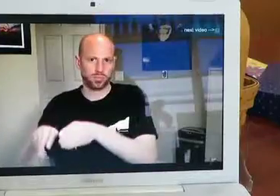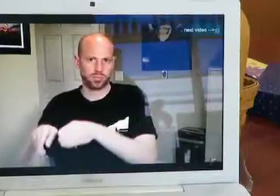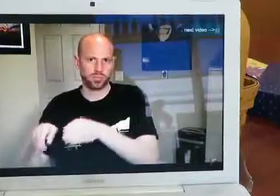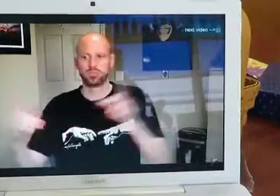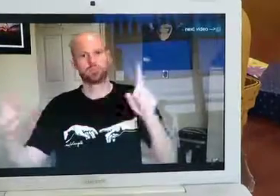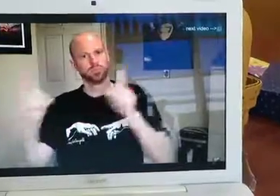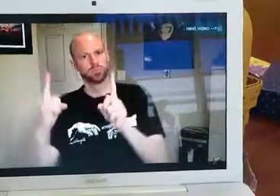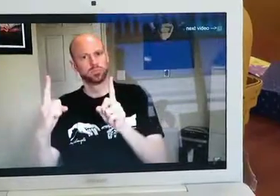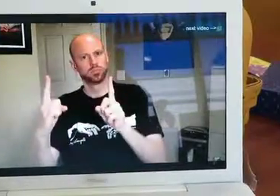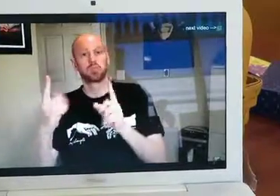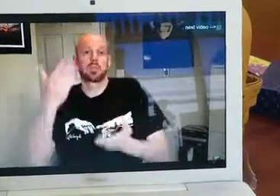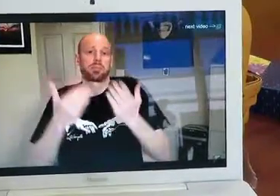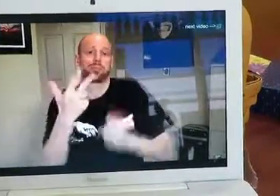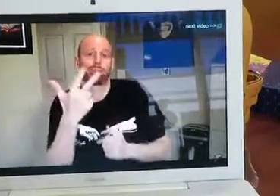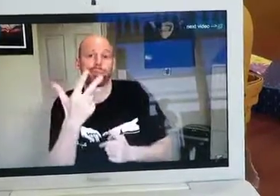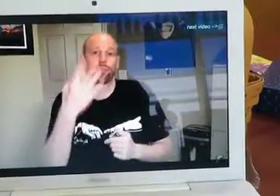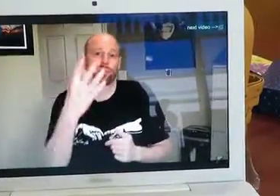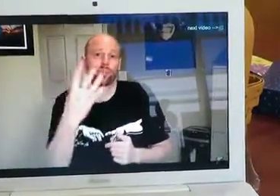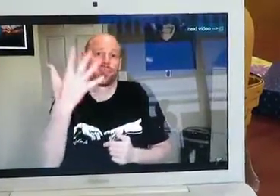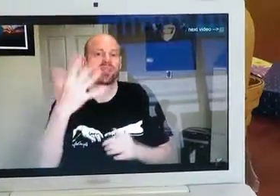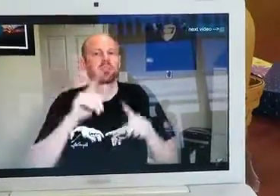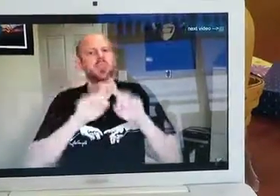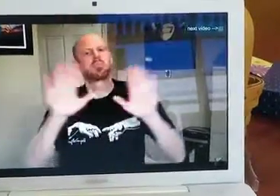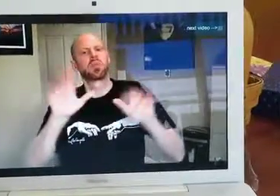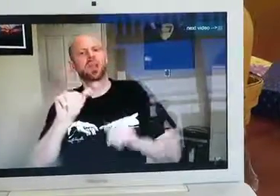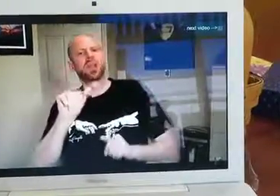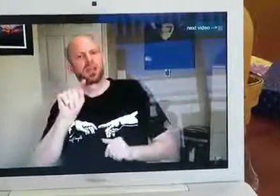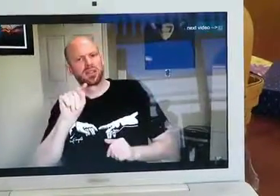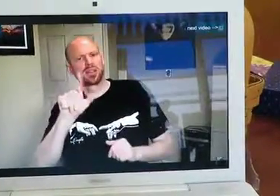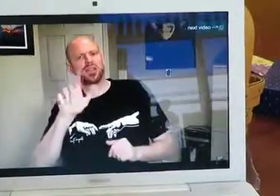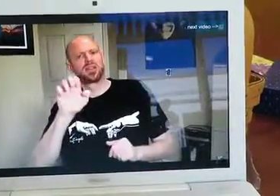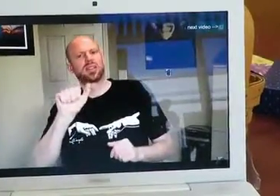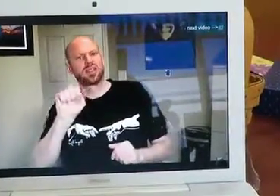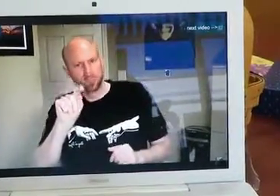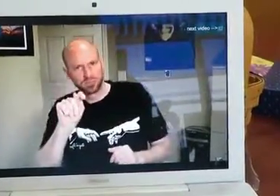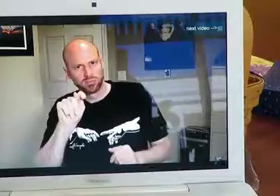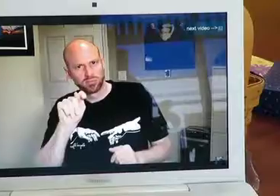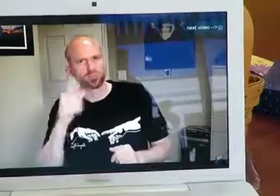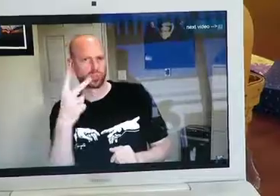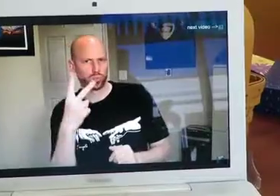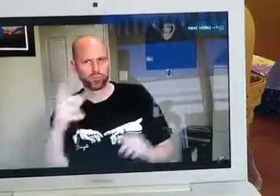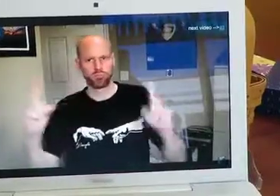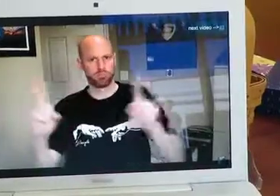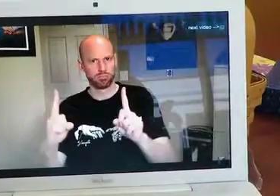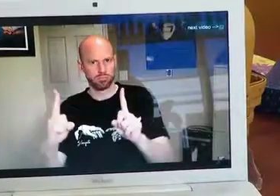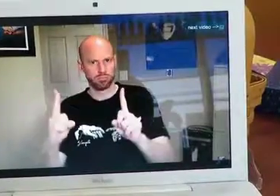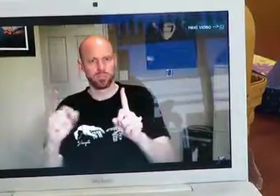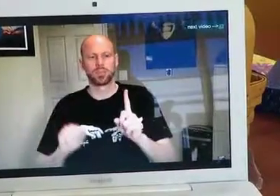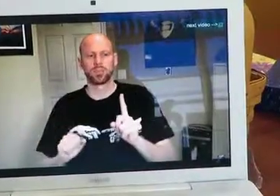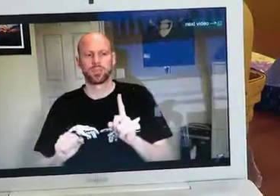we have two segments. Maybe even up to 5. But to be clear, we're going to do 2 segments.